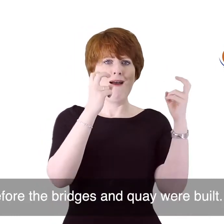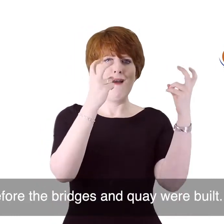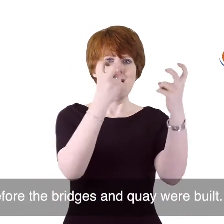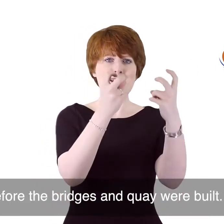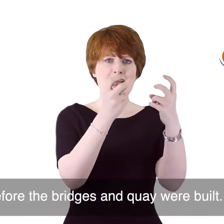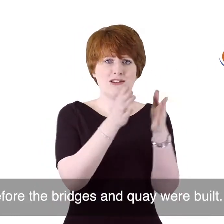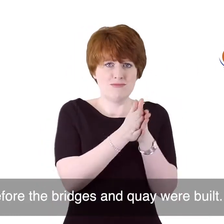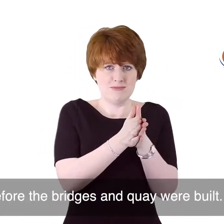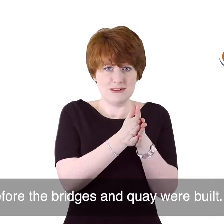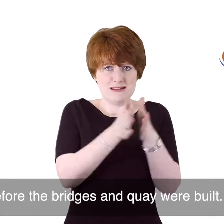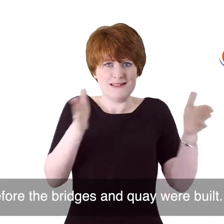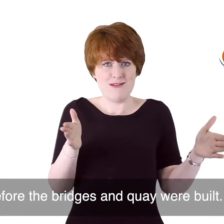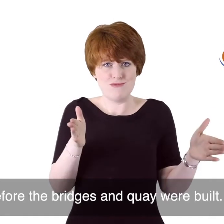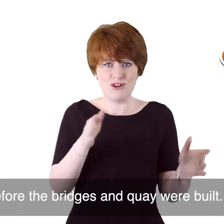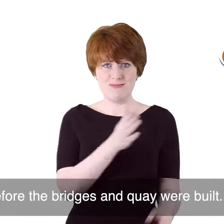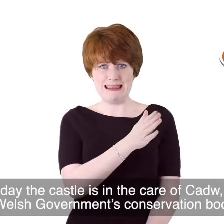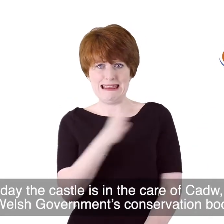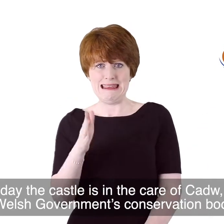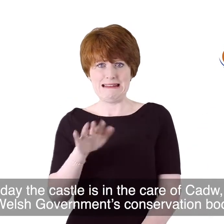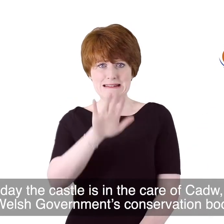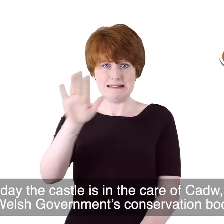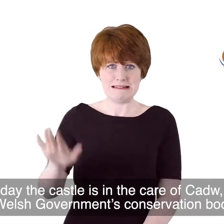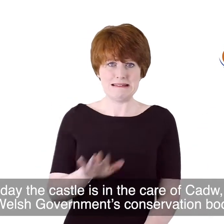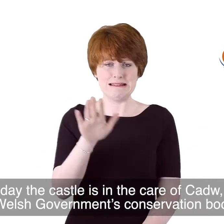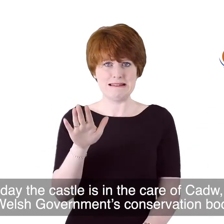the bridges and quay were built. Today the castle is in the care of